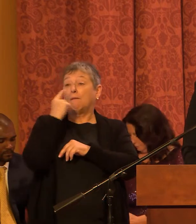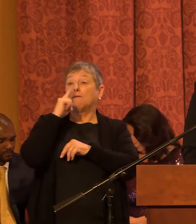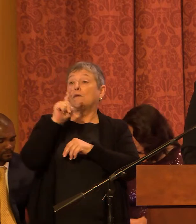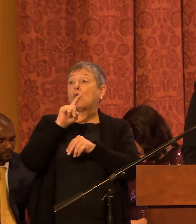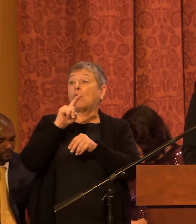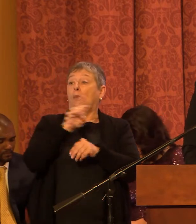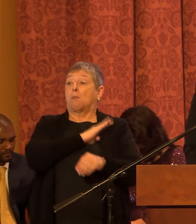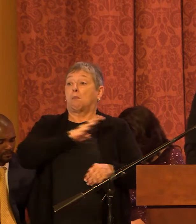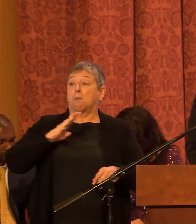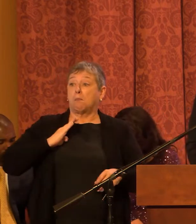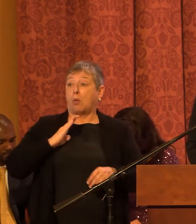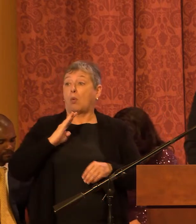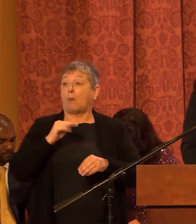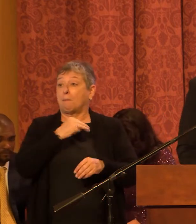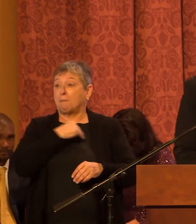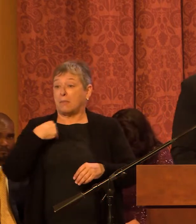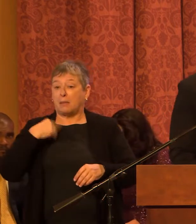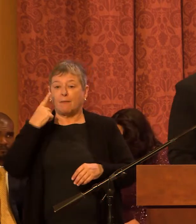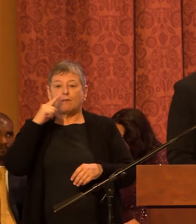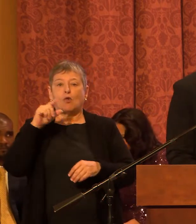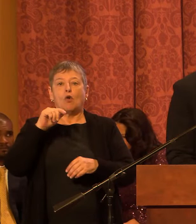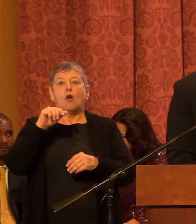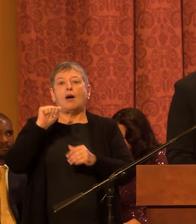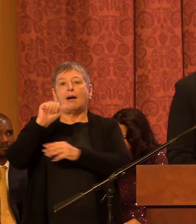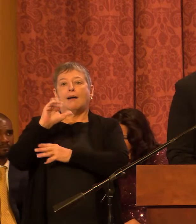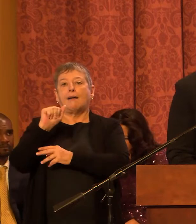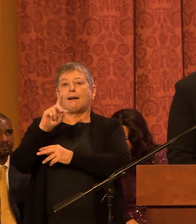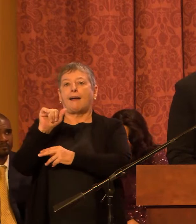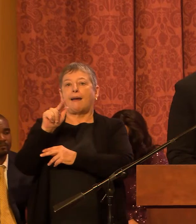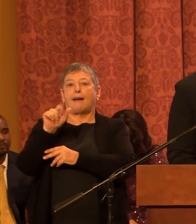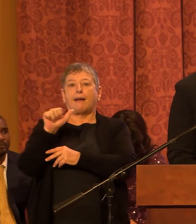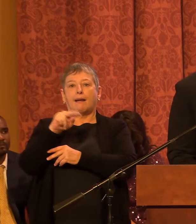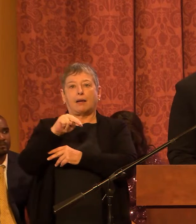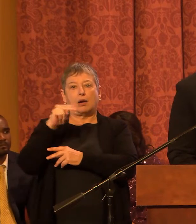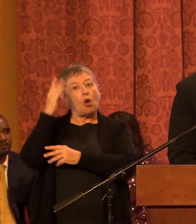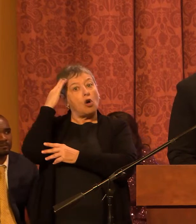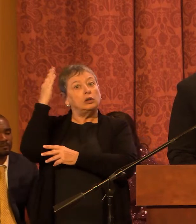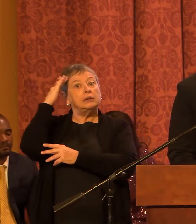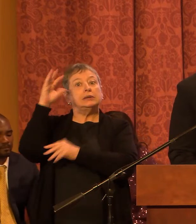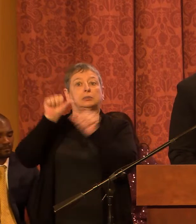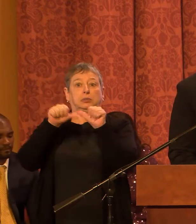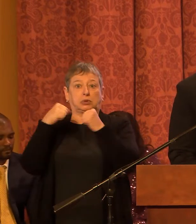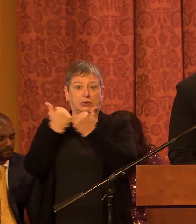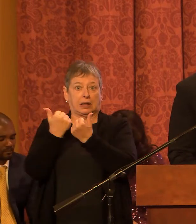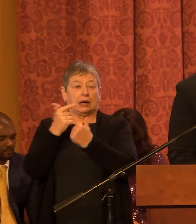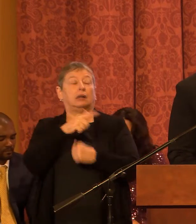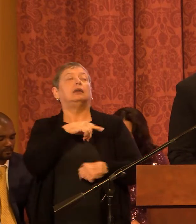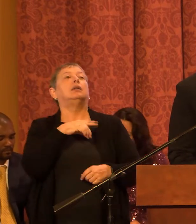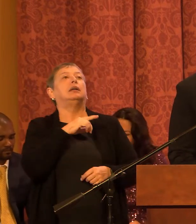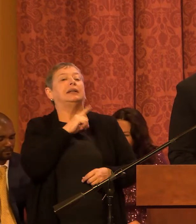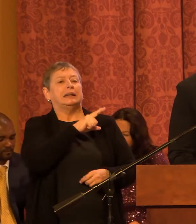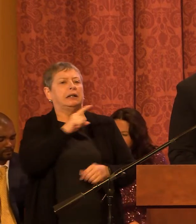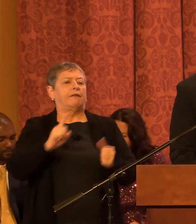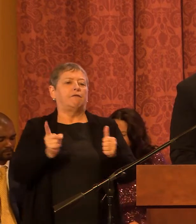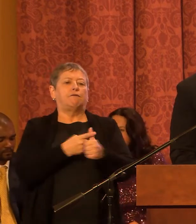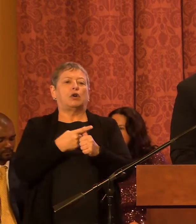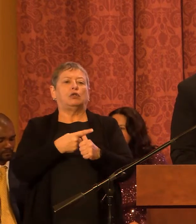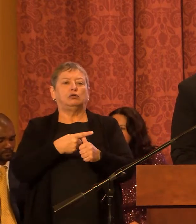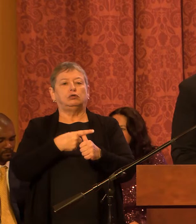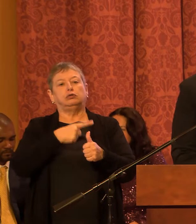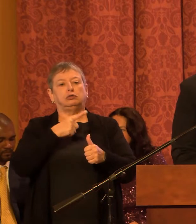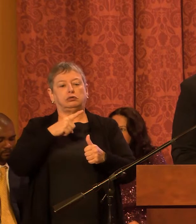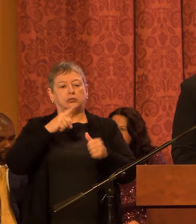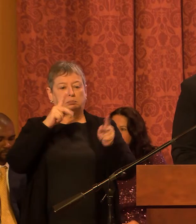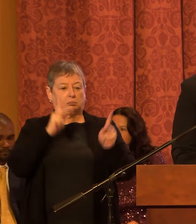as a board member of the Acadiana Autism Society. Paul has the distinction of being the first self-advocate to become a board member of the